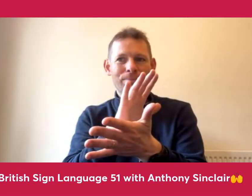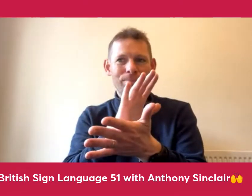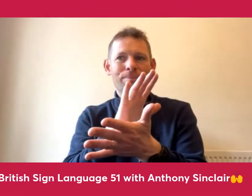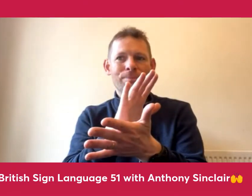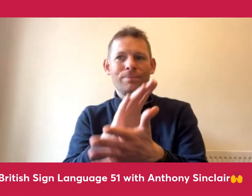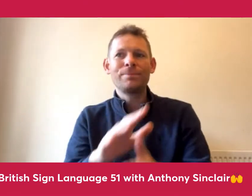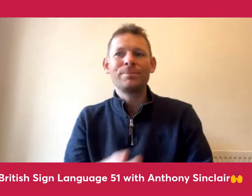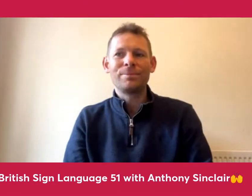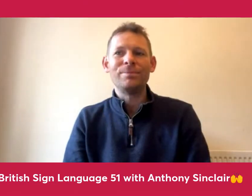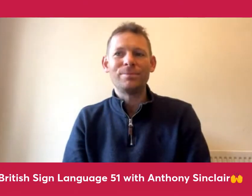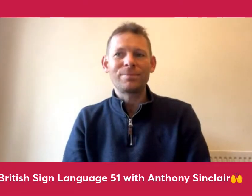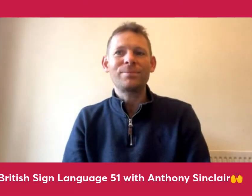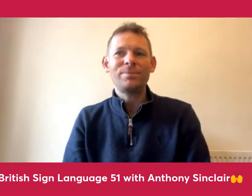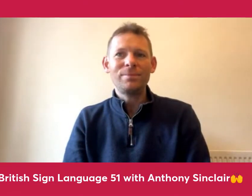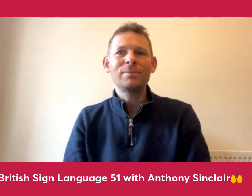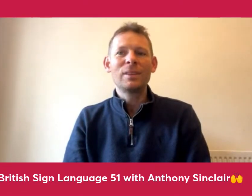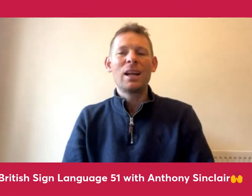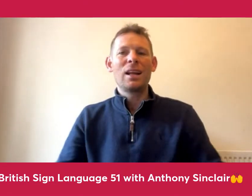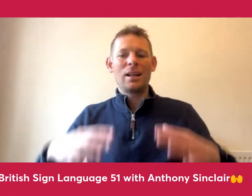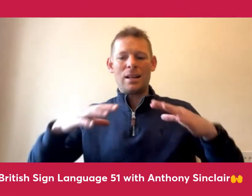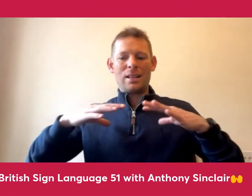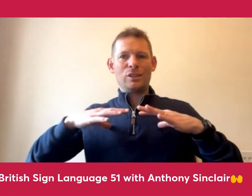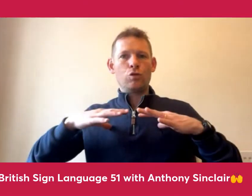fun or enjoyment.